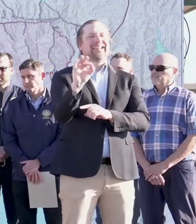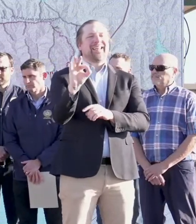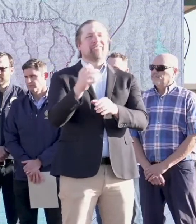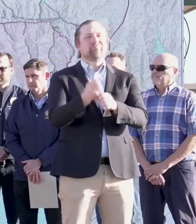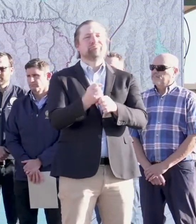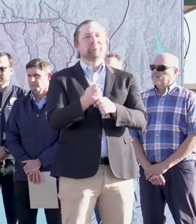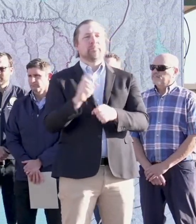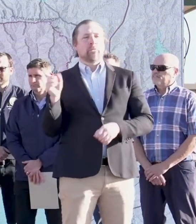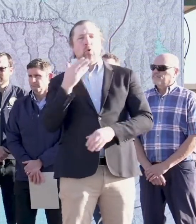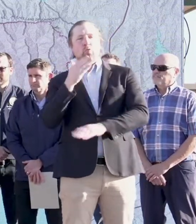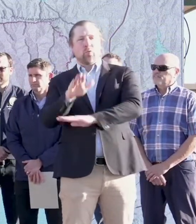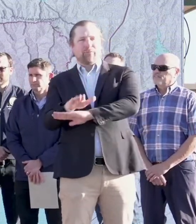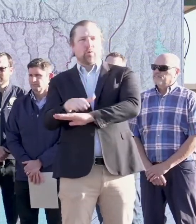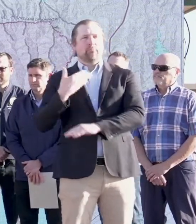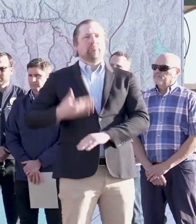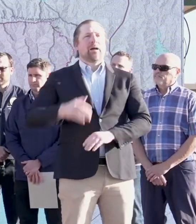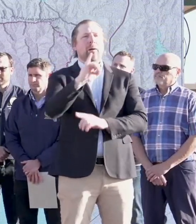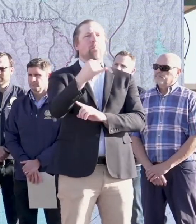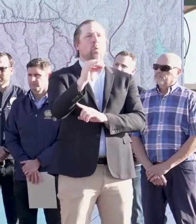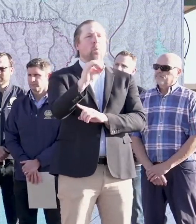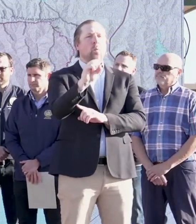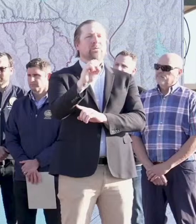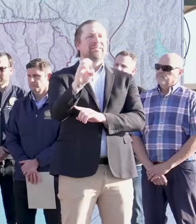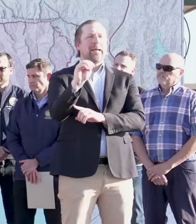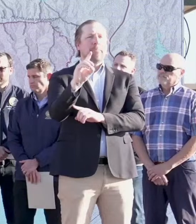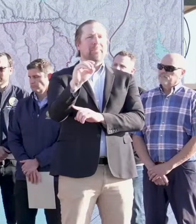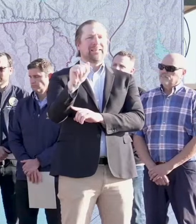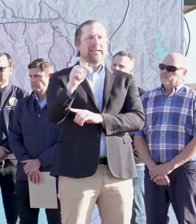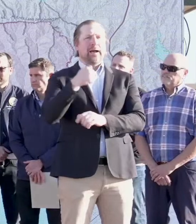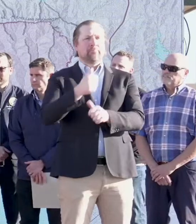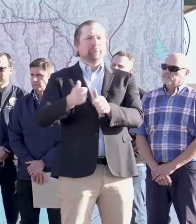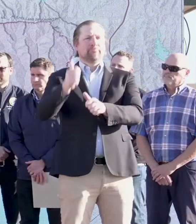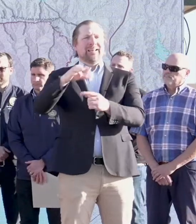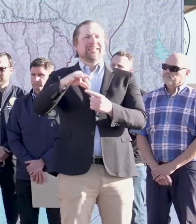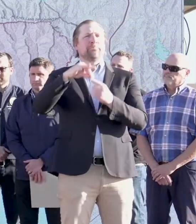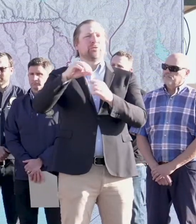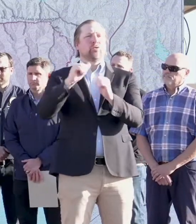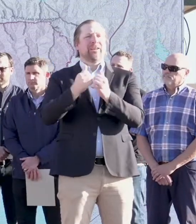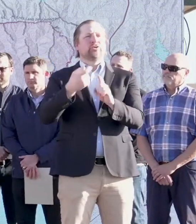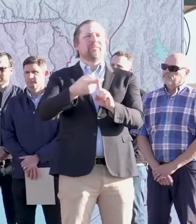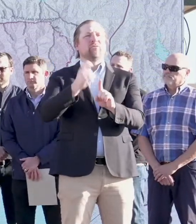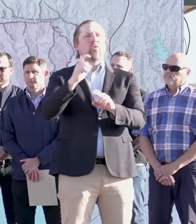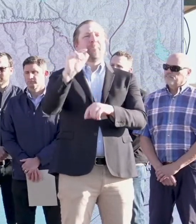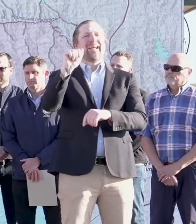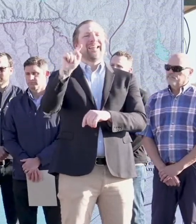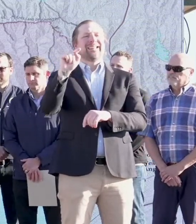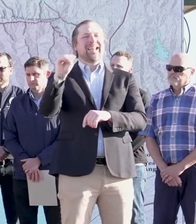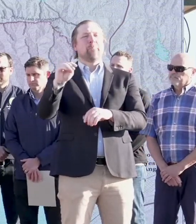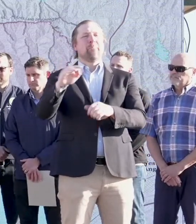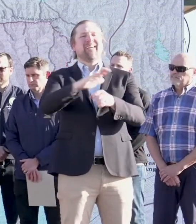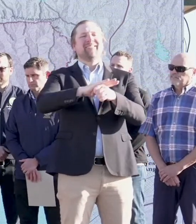Good afternoon. My name is Jose Medina, and I'm the acting special agent in charge of the Los Angeles Field Division.